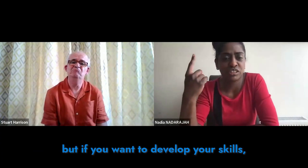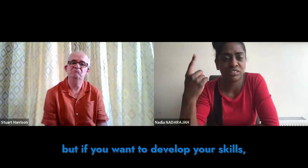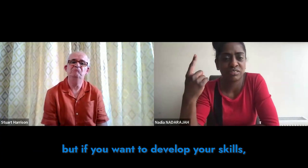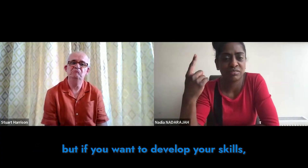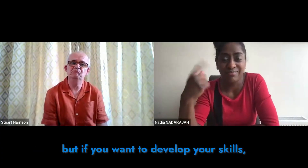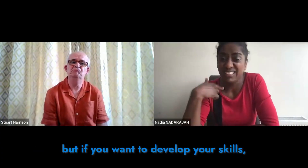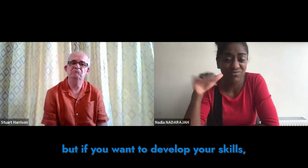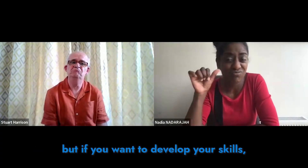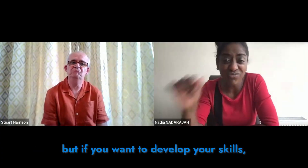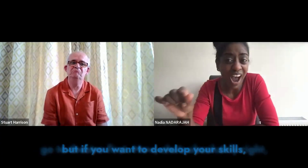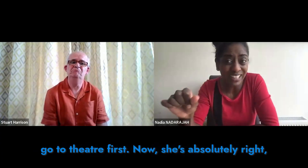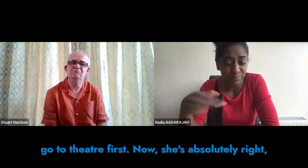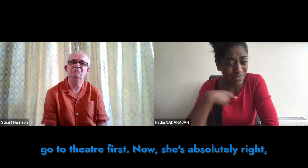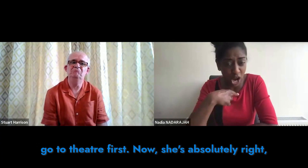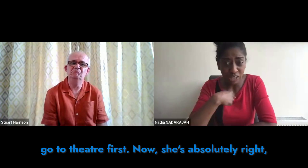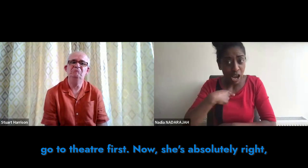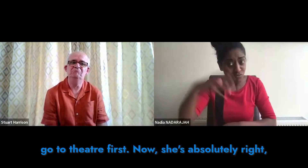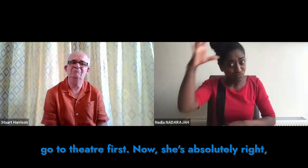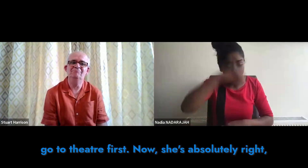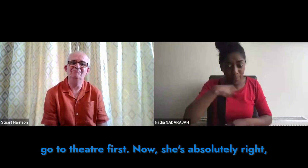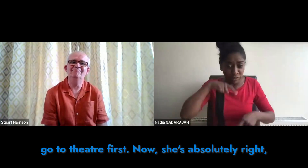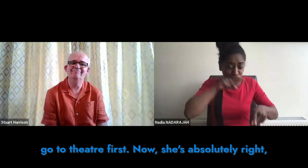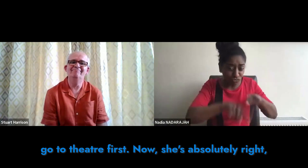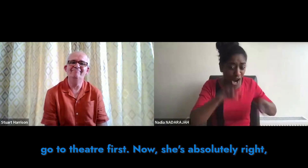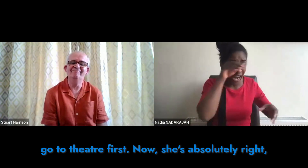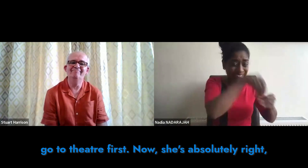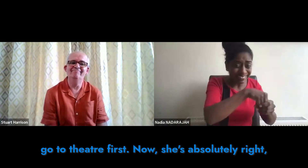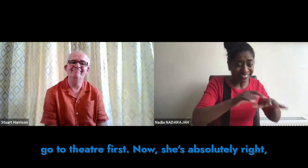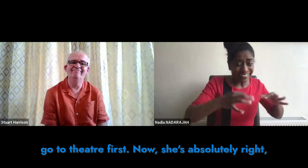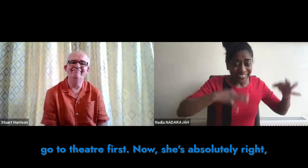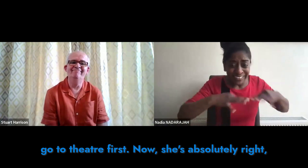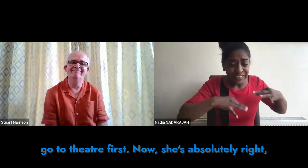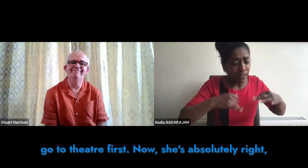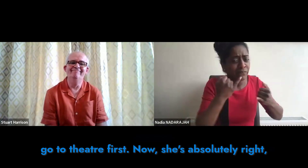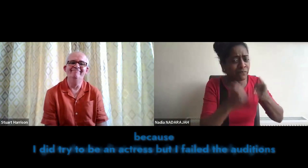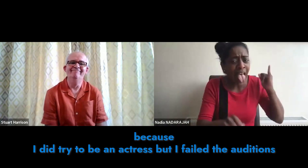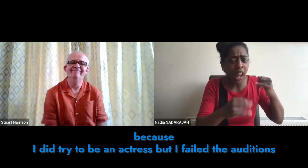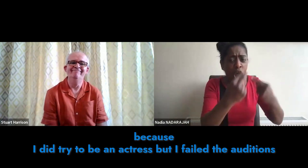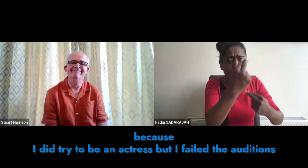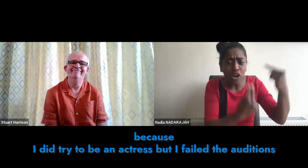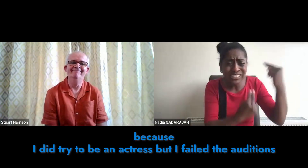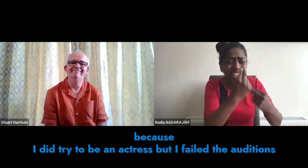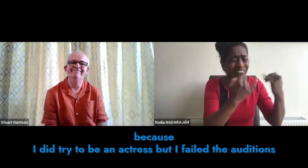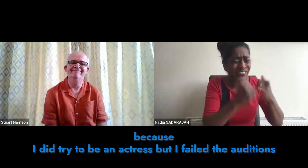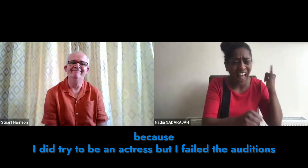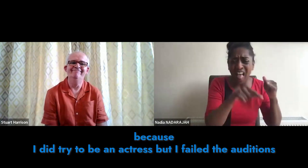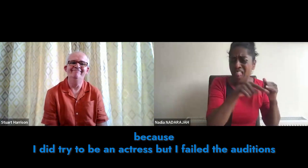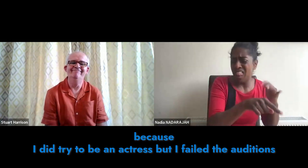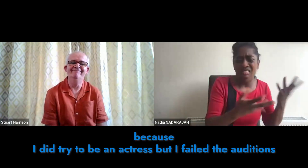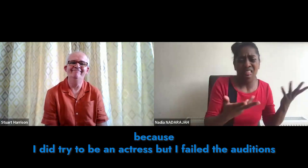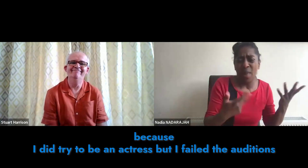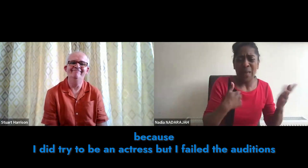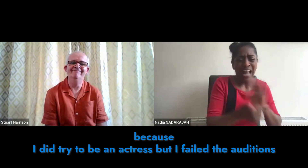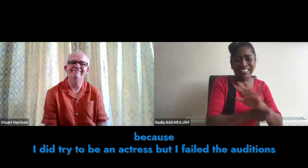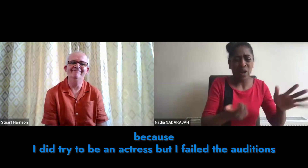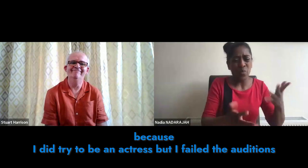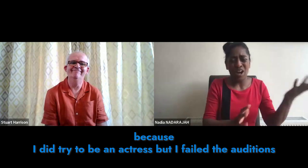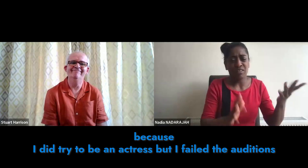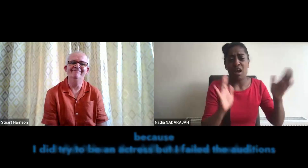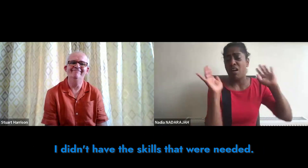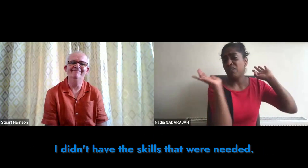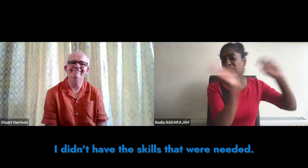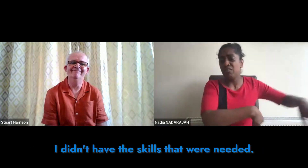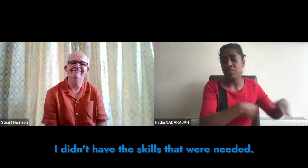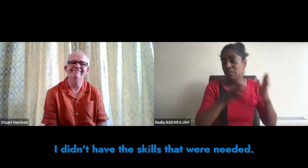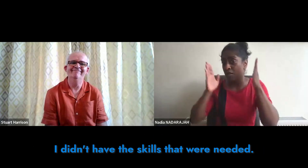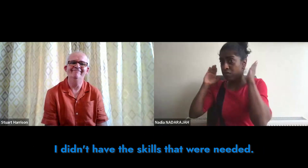want to develop your skills, go to theatre first. And she's absolutely right, because I did try to be an actress because I would fail